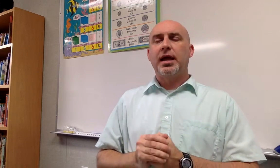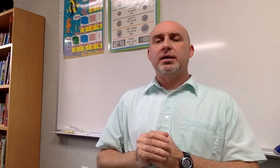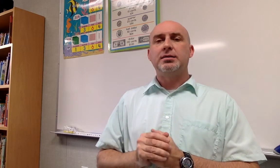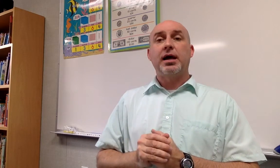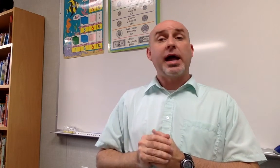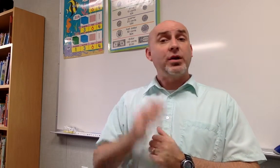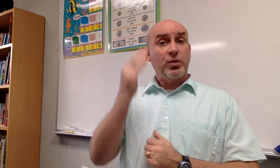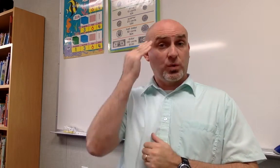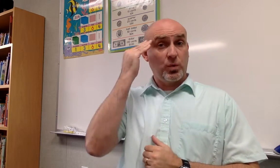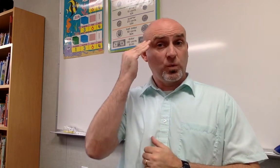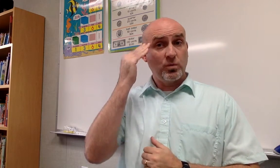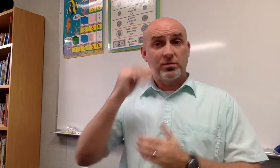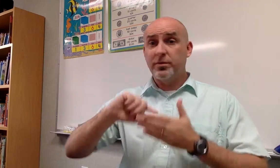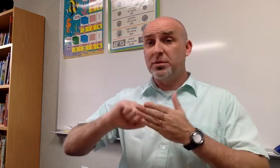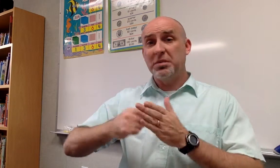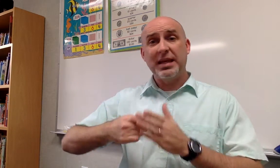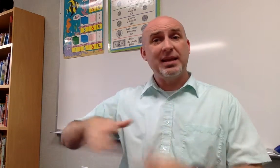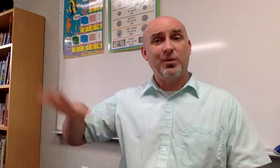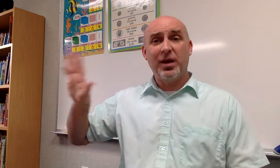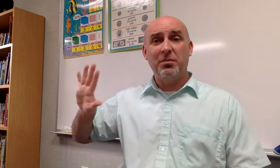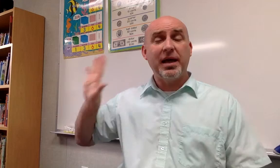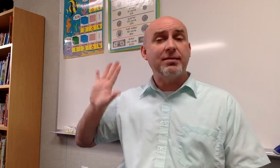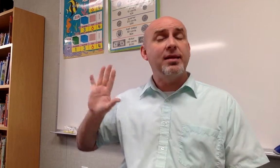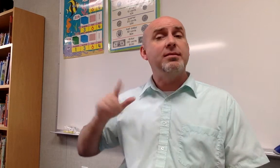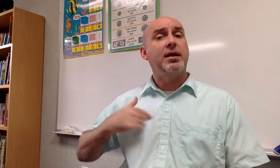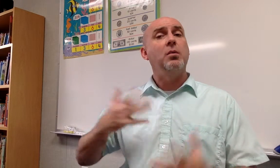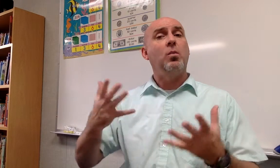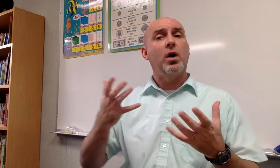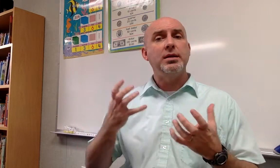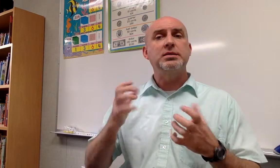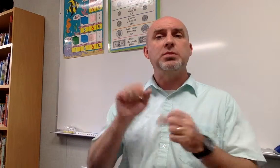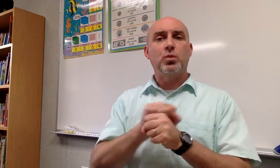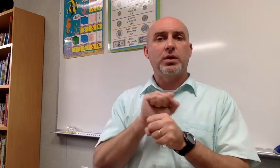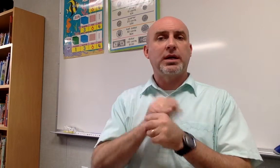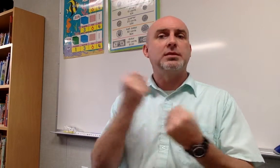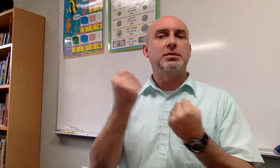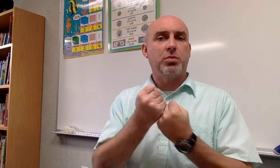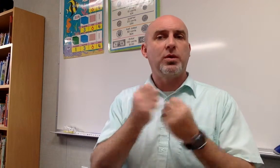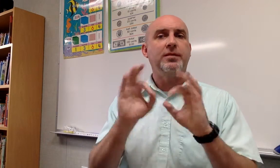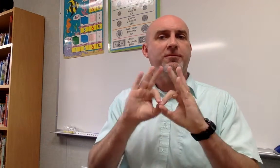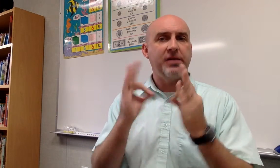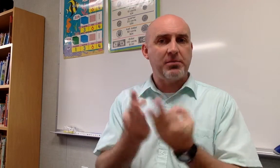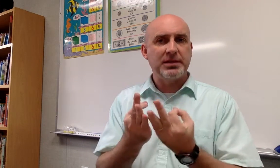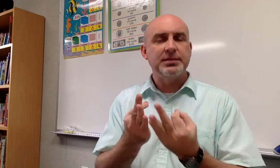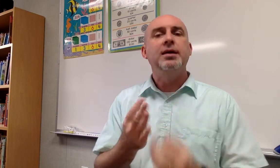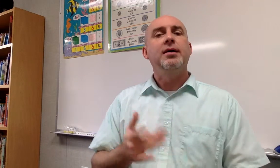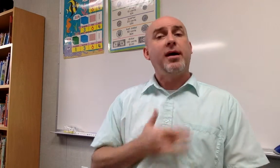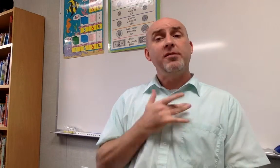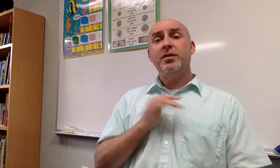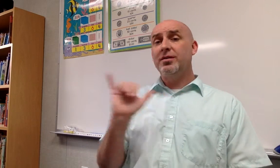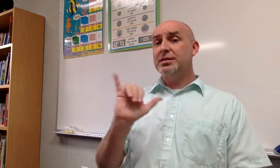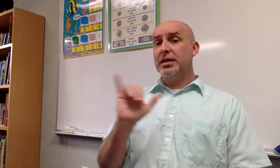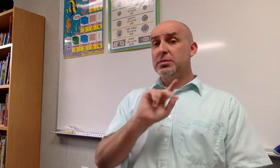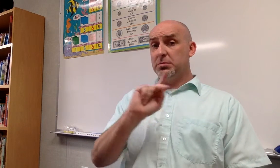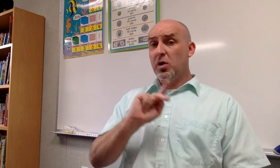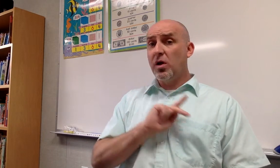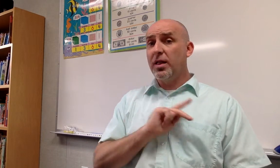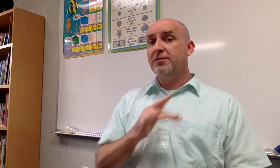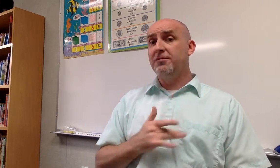And I knew from the beginning, way back then, that I wanted to be working supporting families. I felt the same as Paul. I